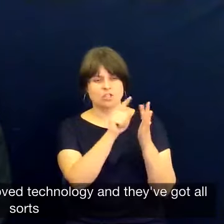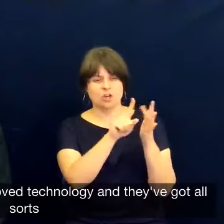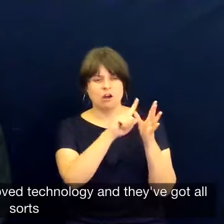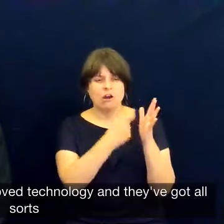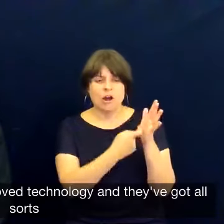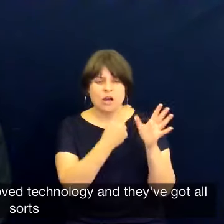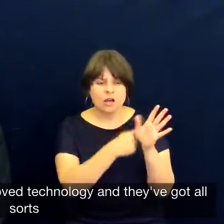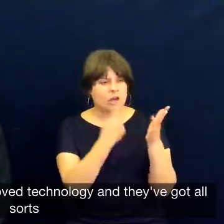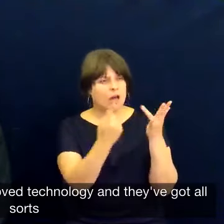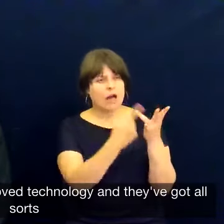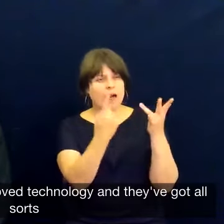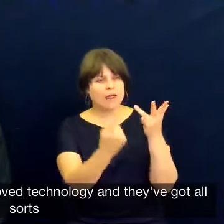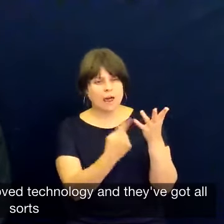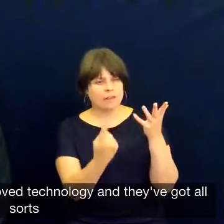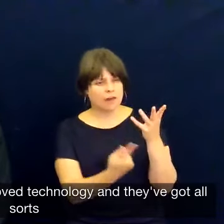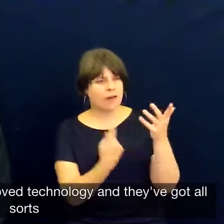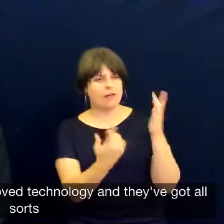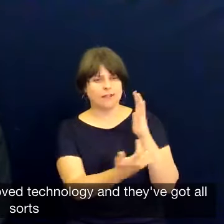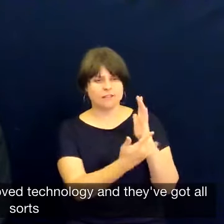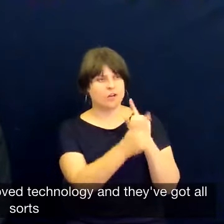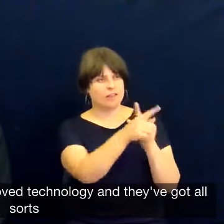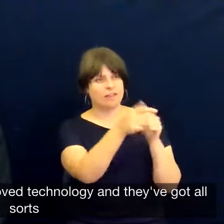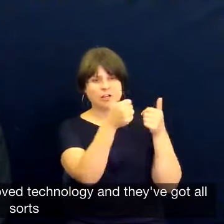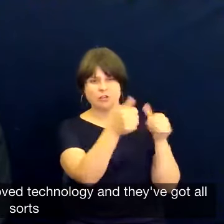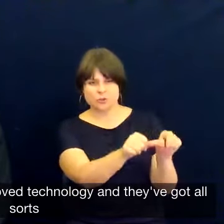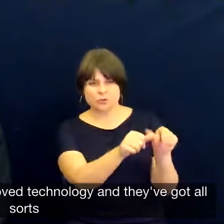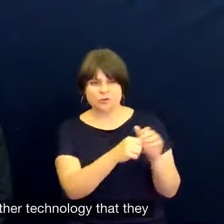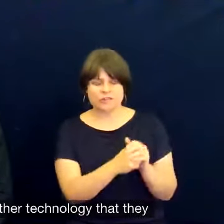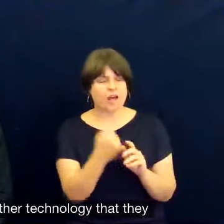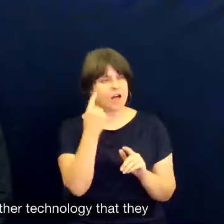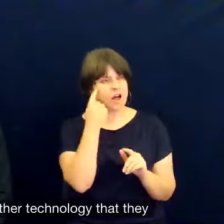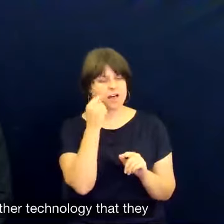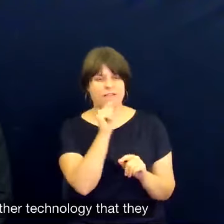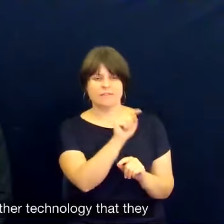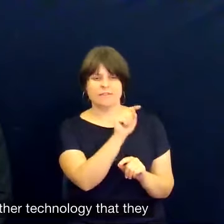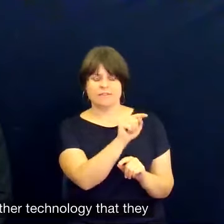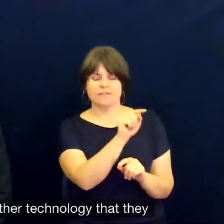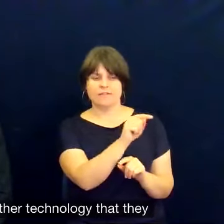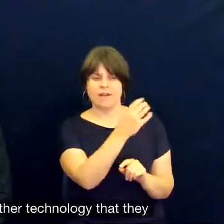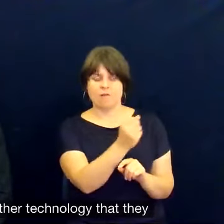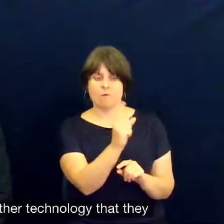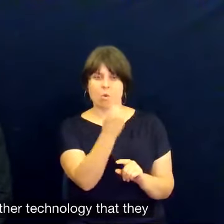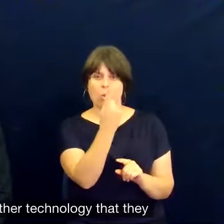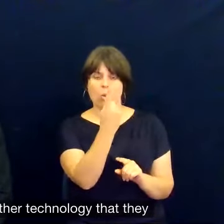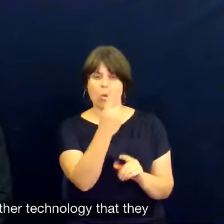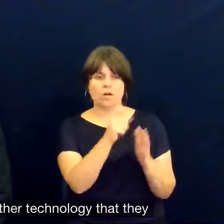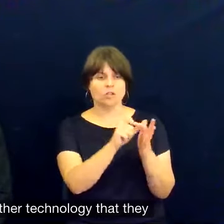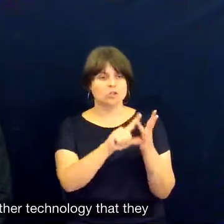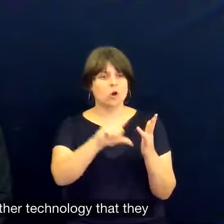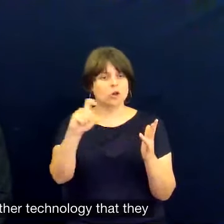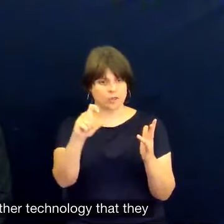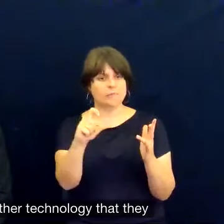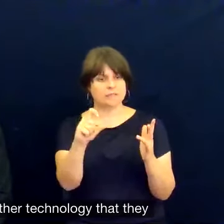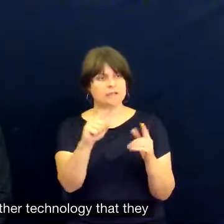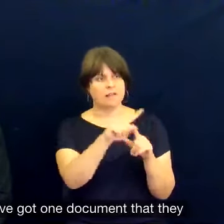they use. And I think that they've got one document that they use that